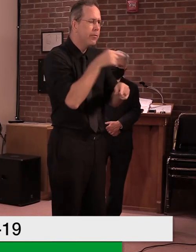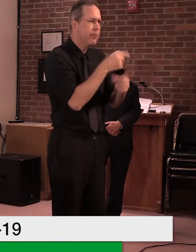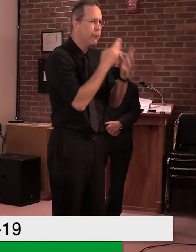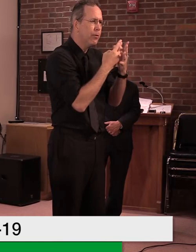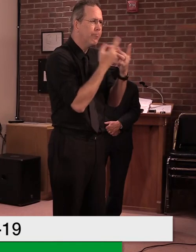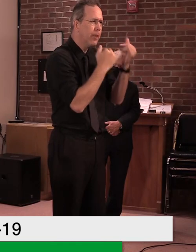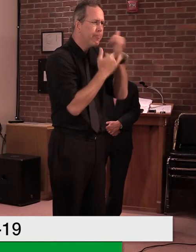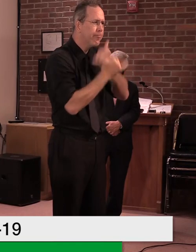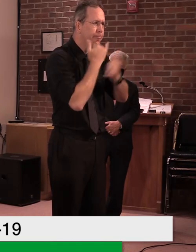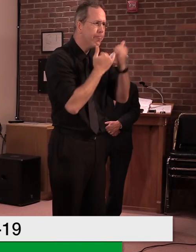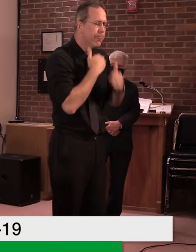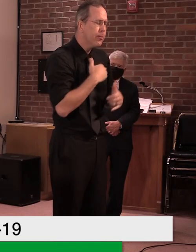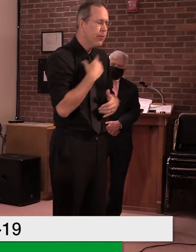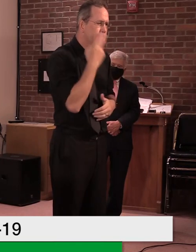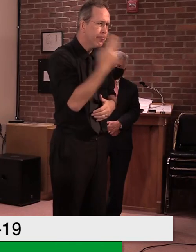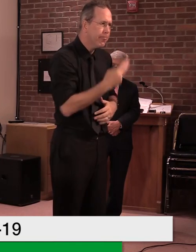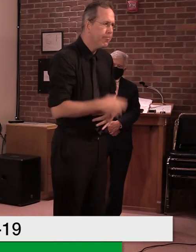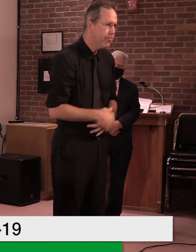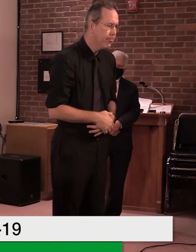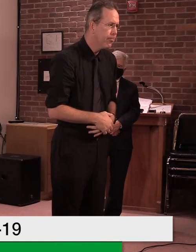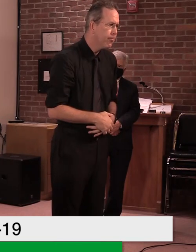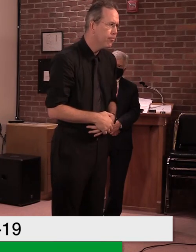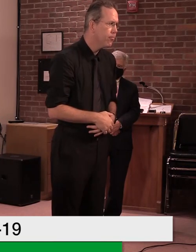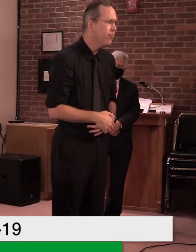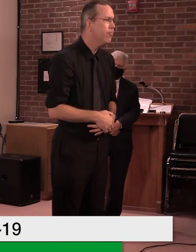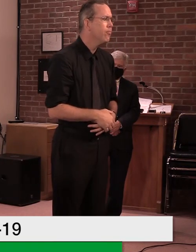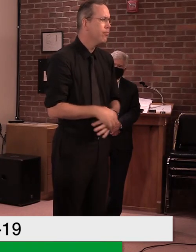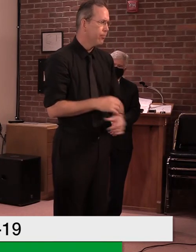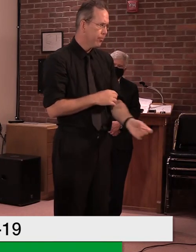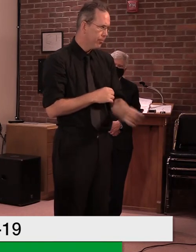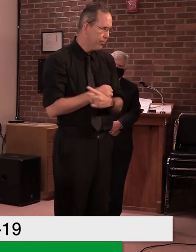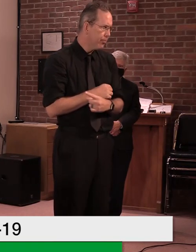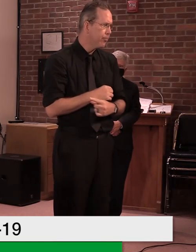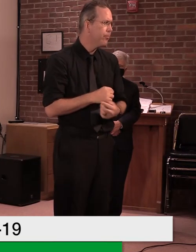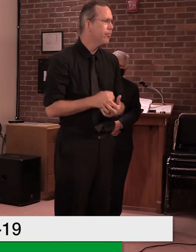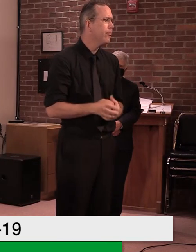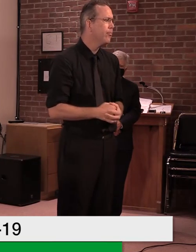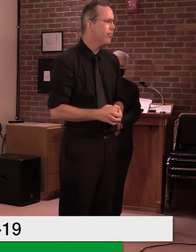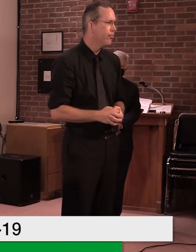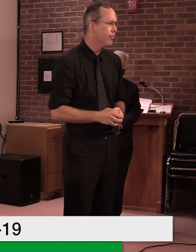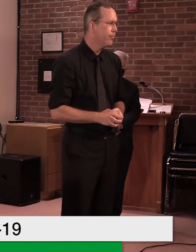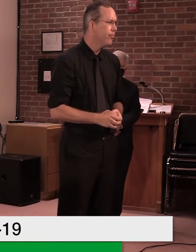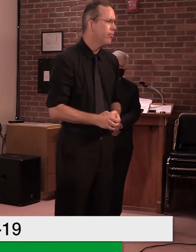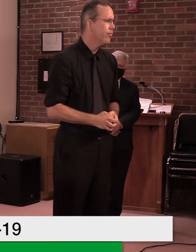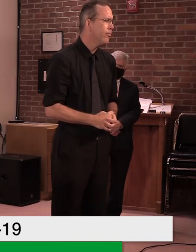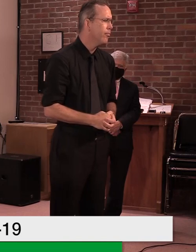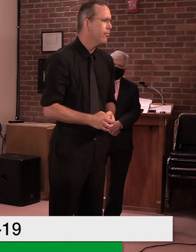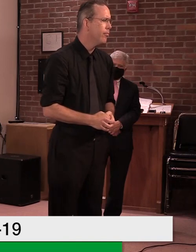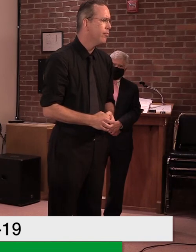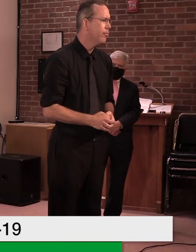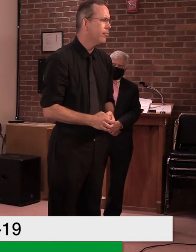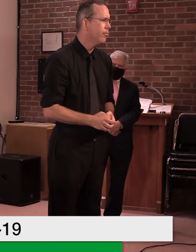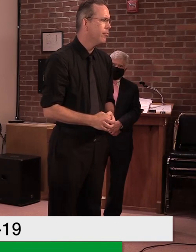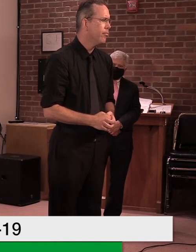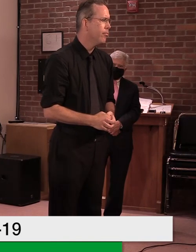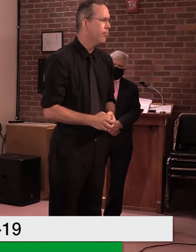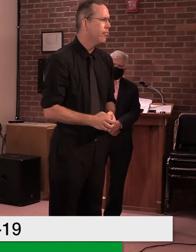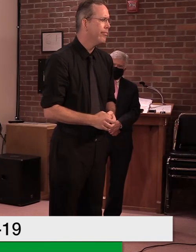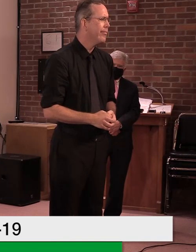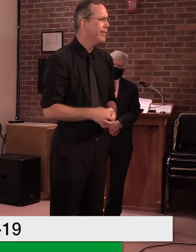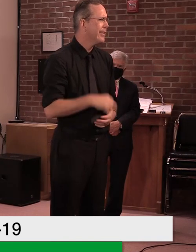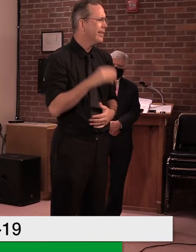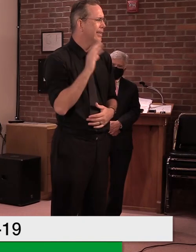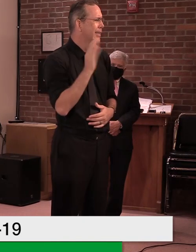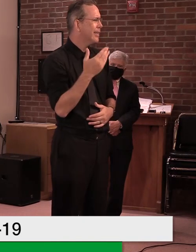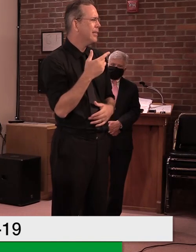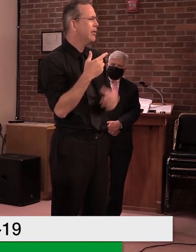The Defender General has also alleged that the DOC was, quote, complicit in covering up its contractors' gross failure to